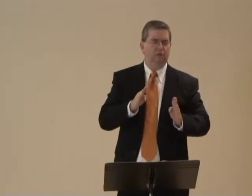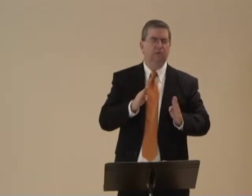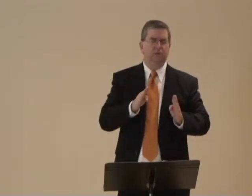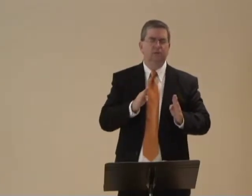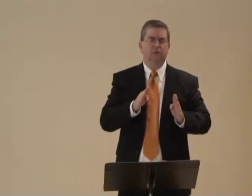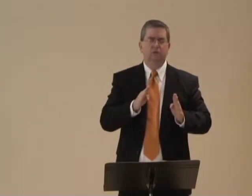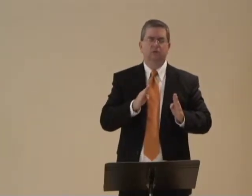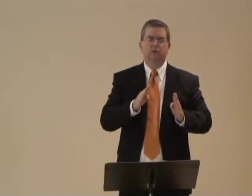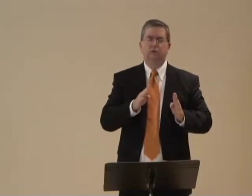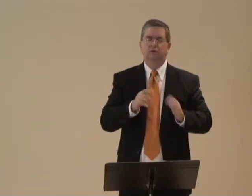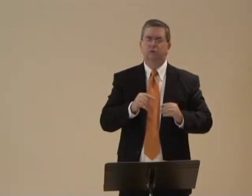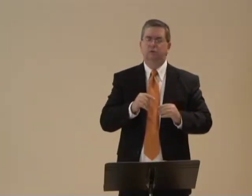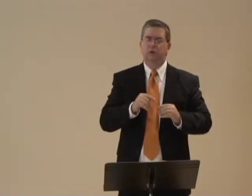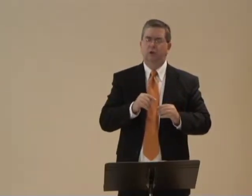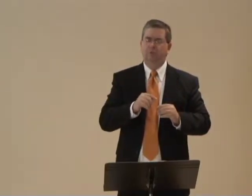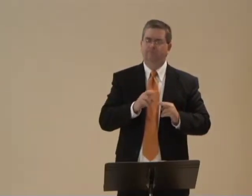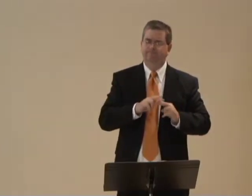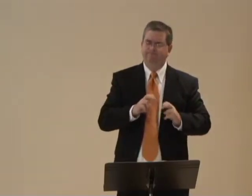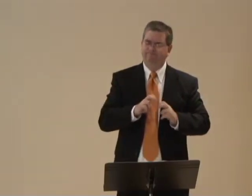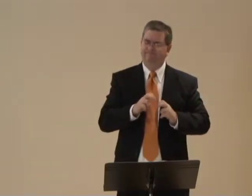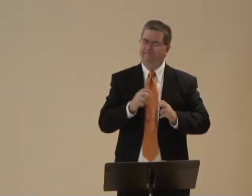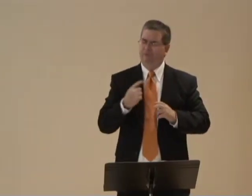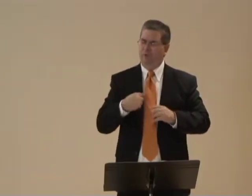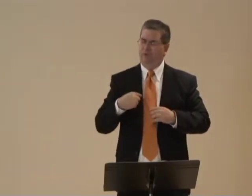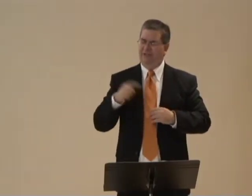Let your Holy Spirit open our hearts.